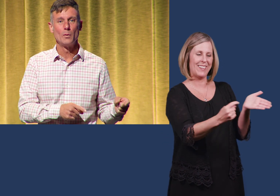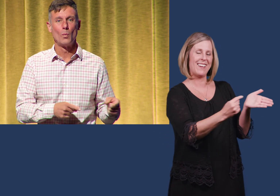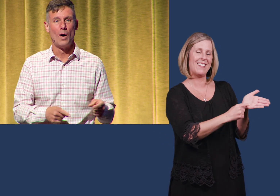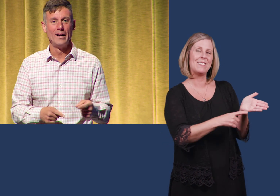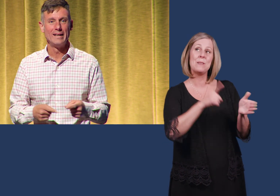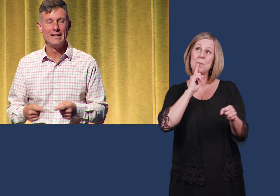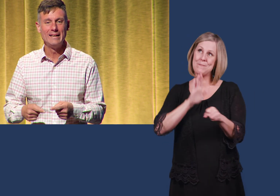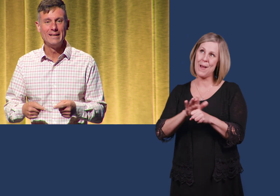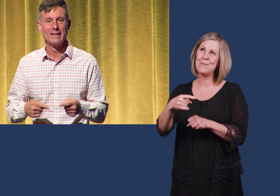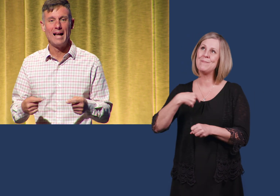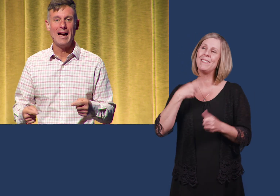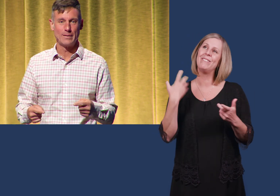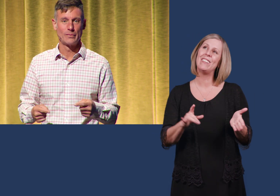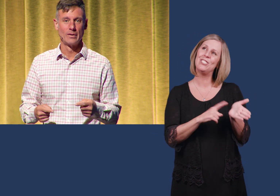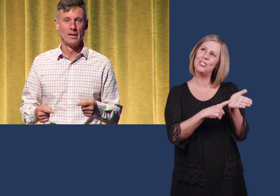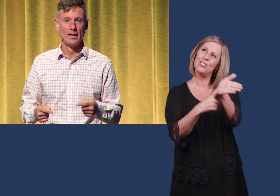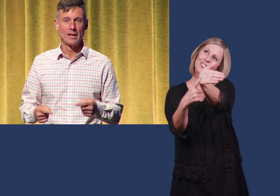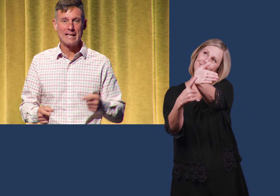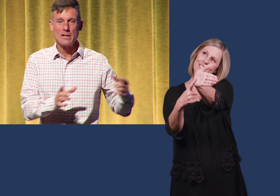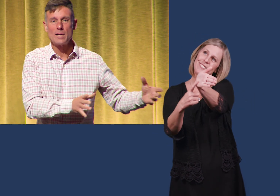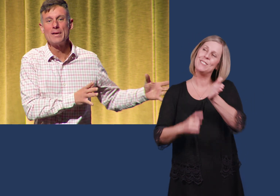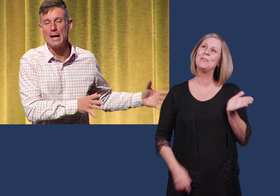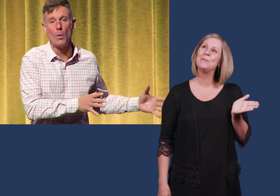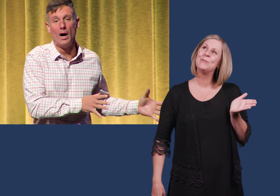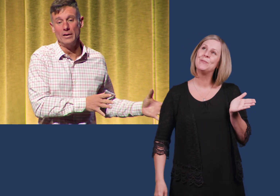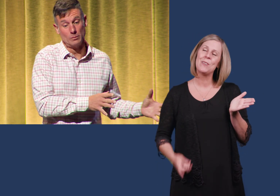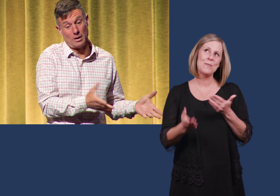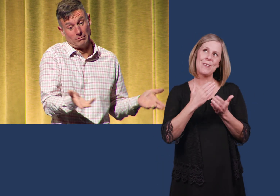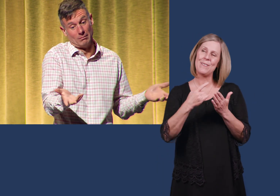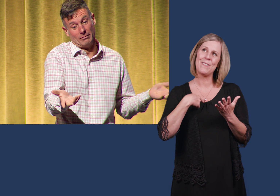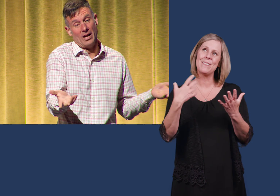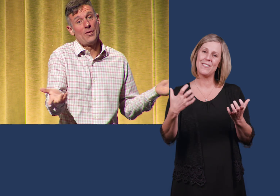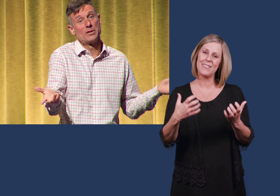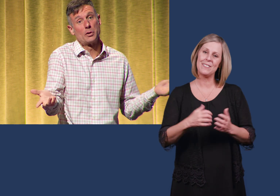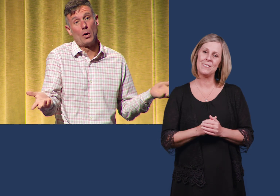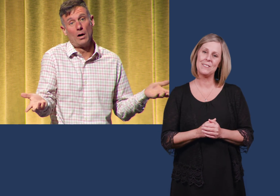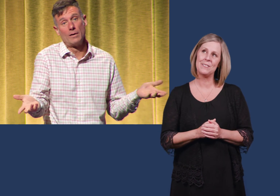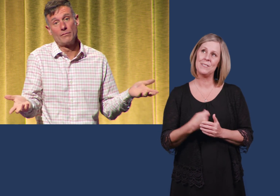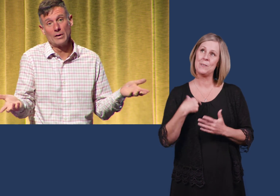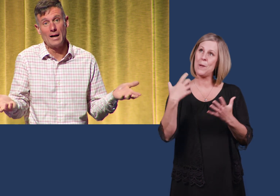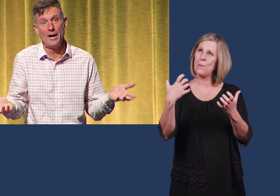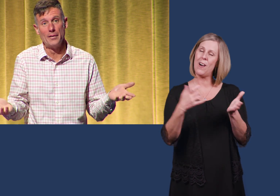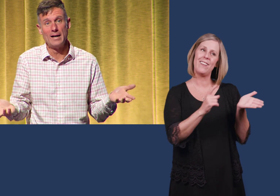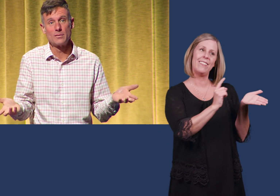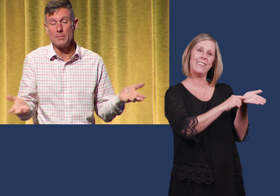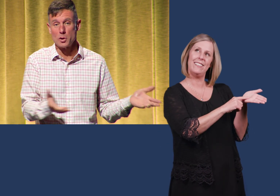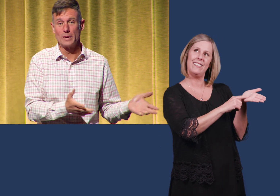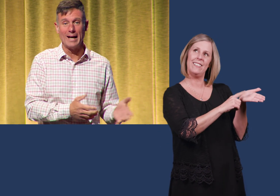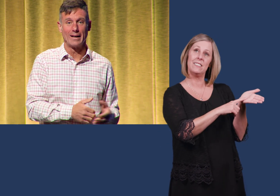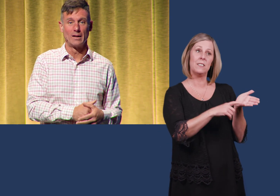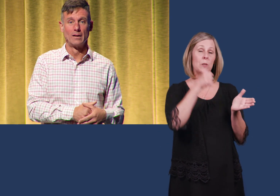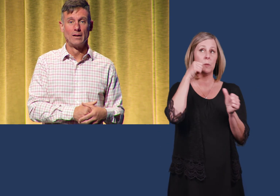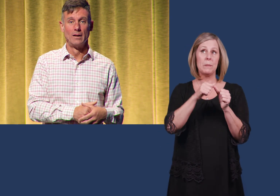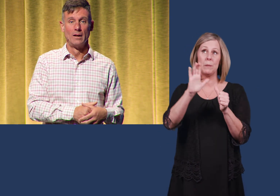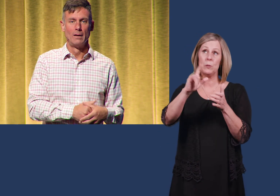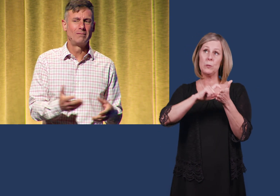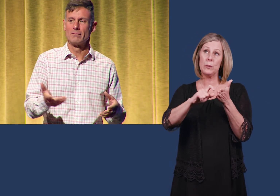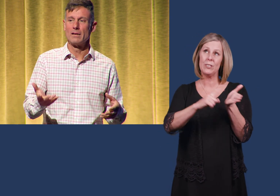we want in life. Like, here's something I want, and well, nothing's too hard for God, right? So I'm sure we'll get